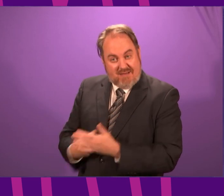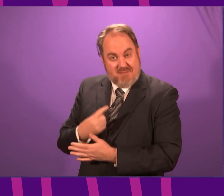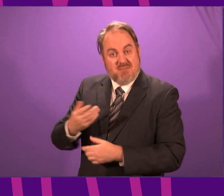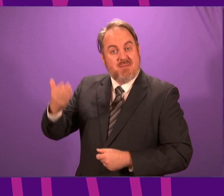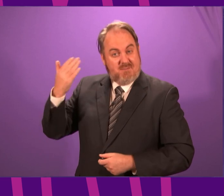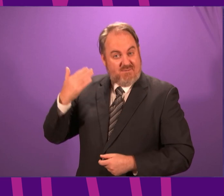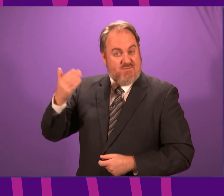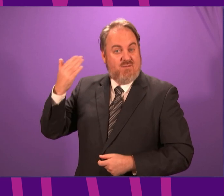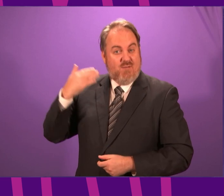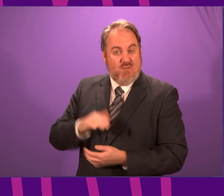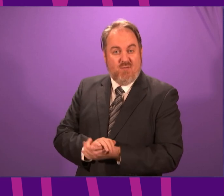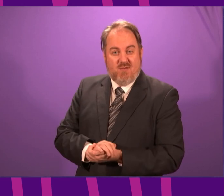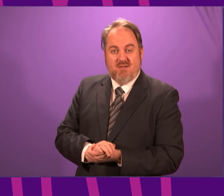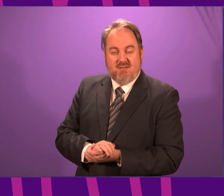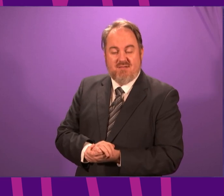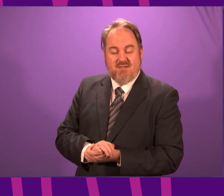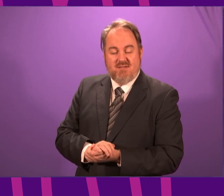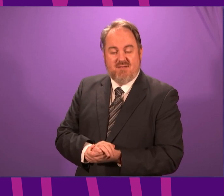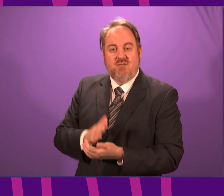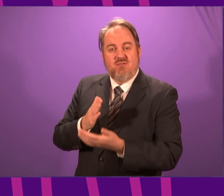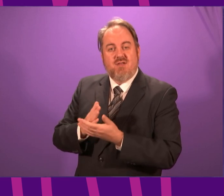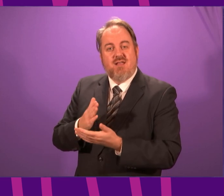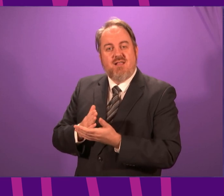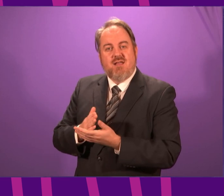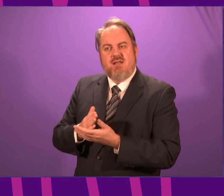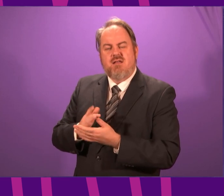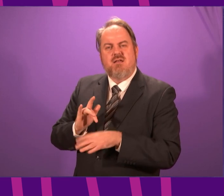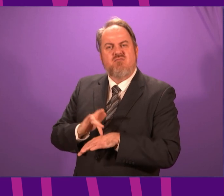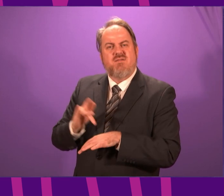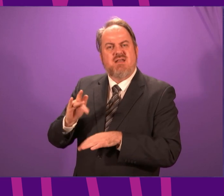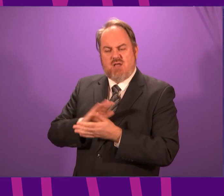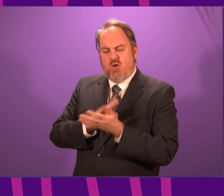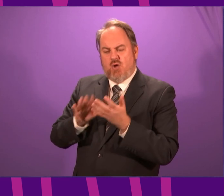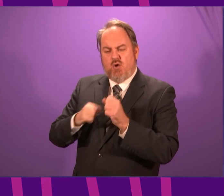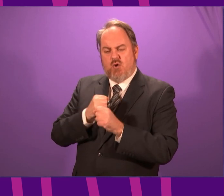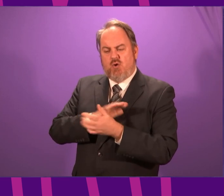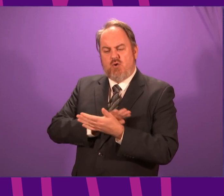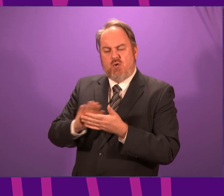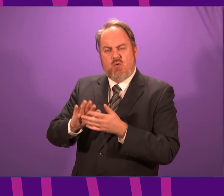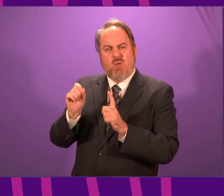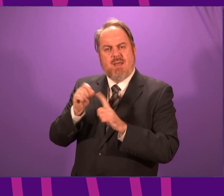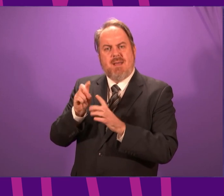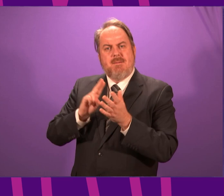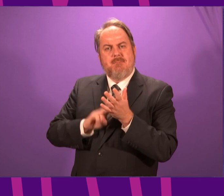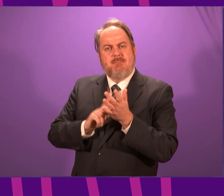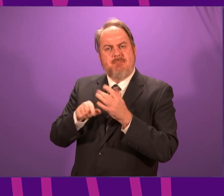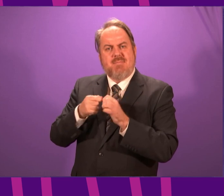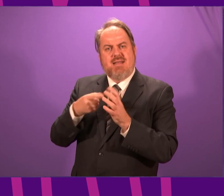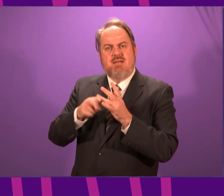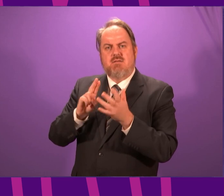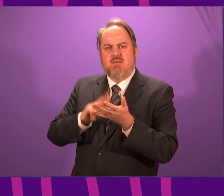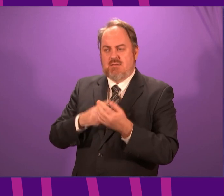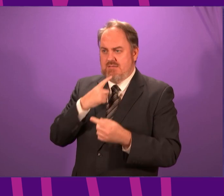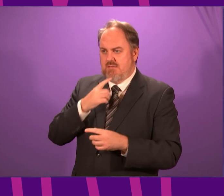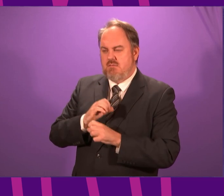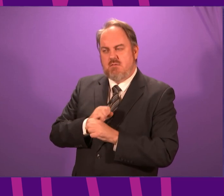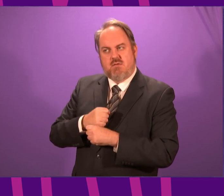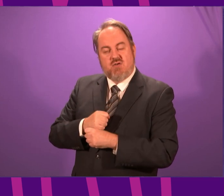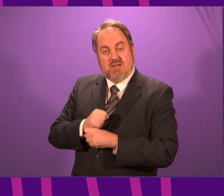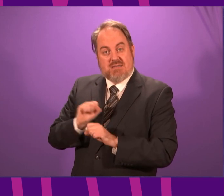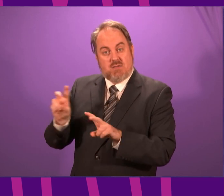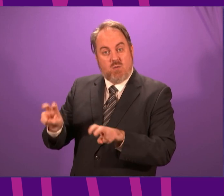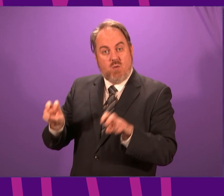through a lot of this pandemic. Professor Hugh Pennington recently noted his own frustrations at, quote, the